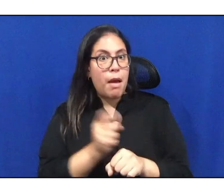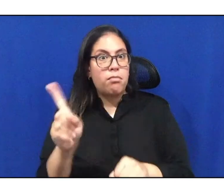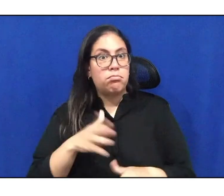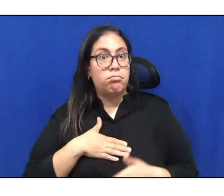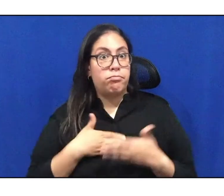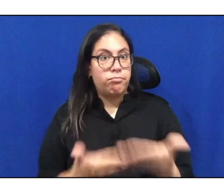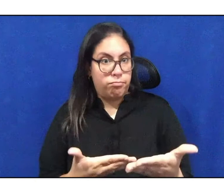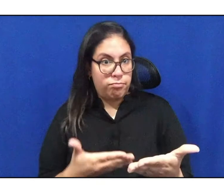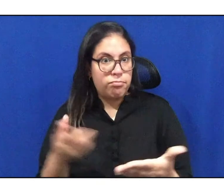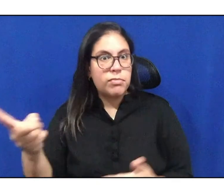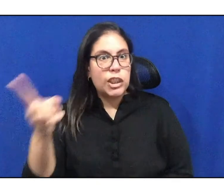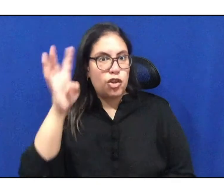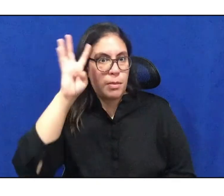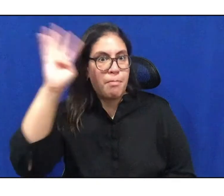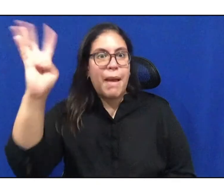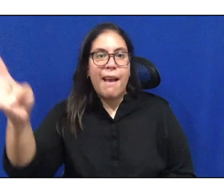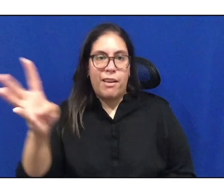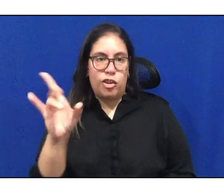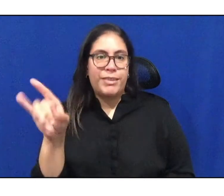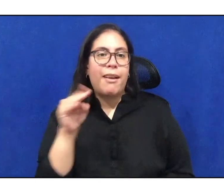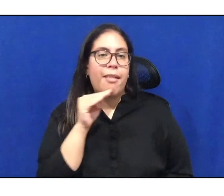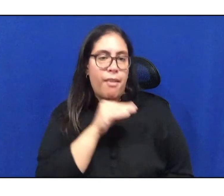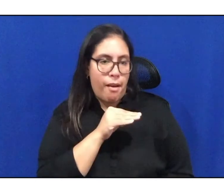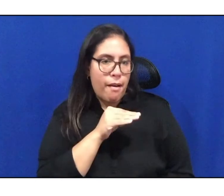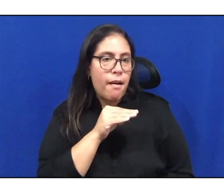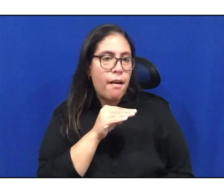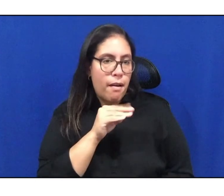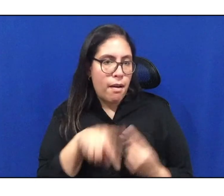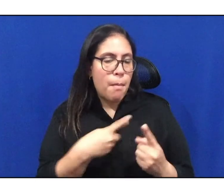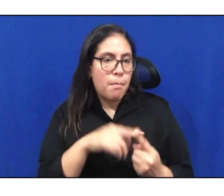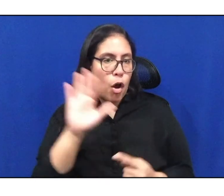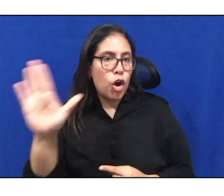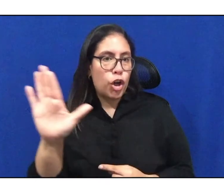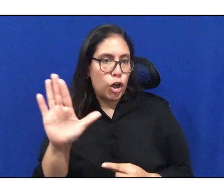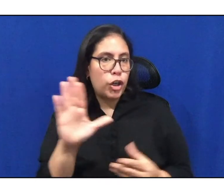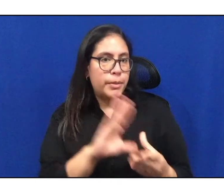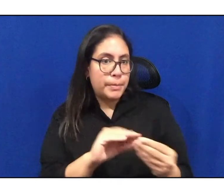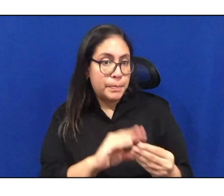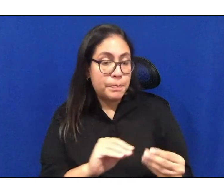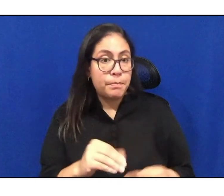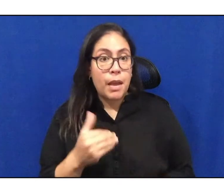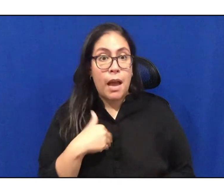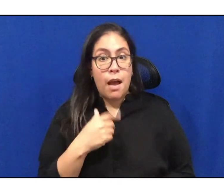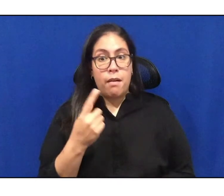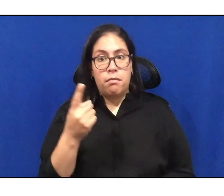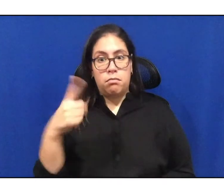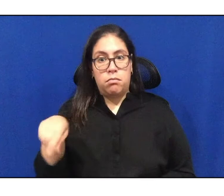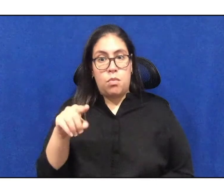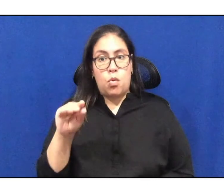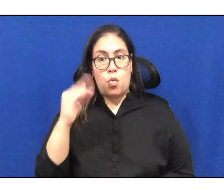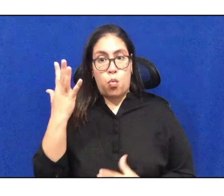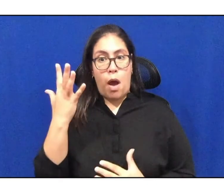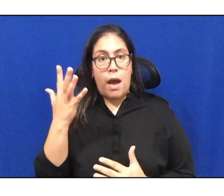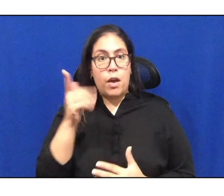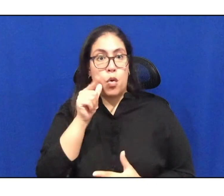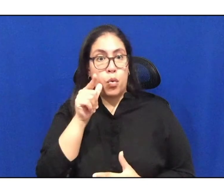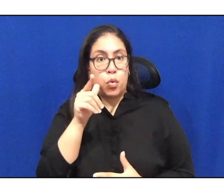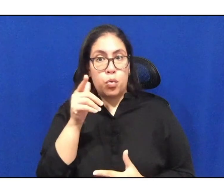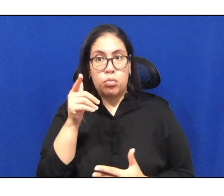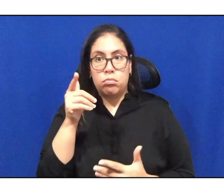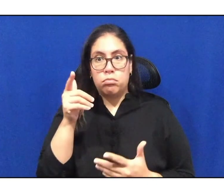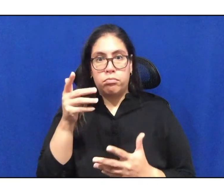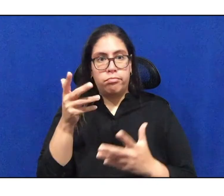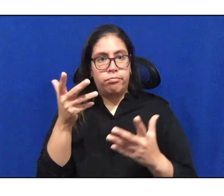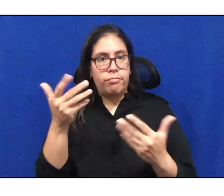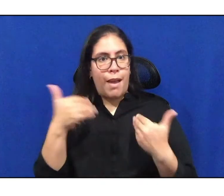kind of throw that in there too. There was a line in the piece about how white Mississippians, by not being taught Till's story, had an